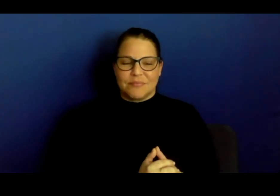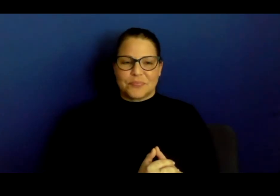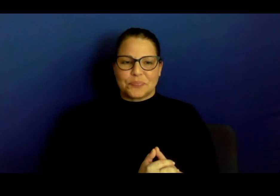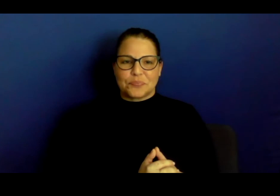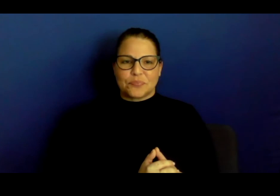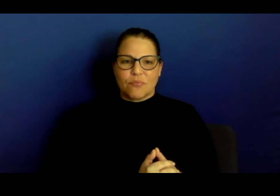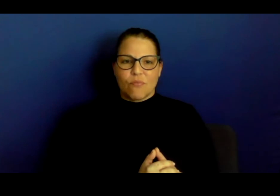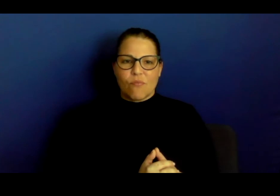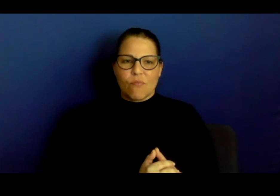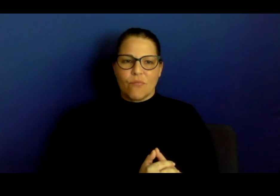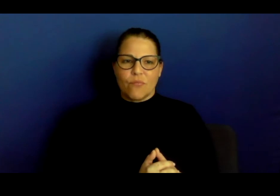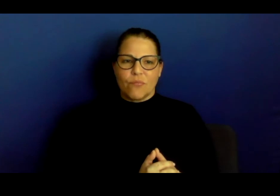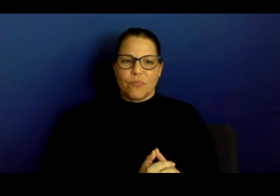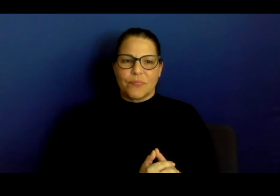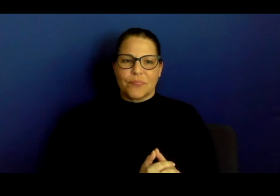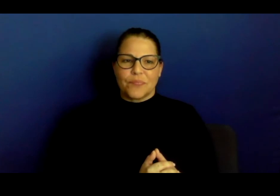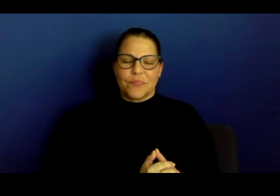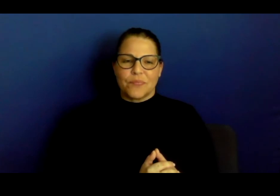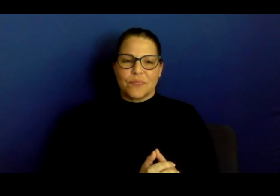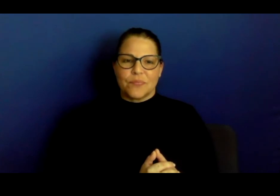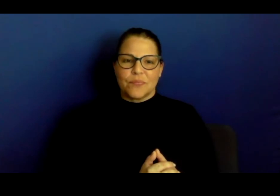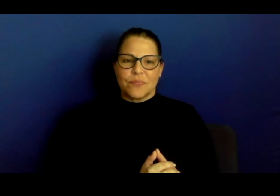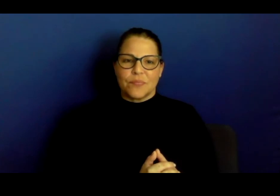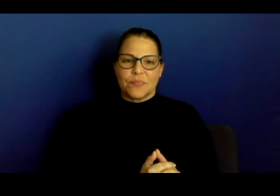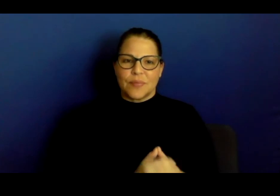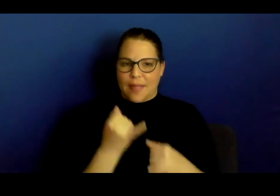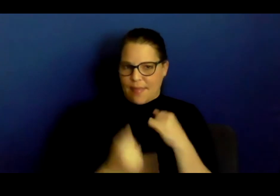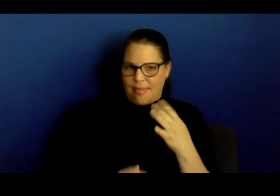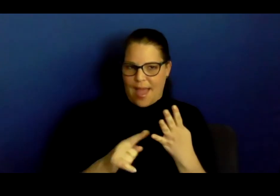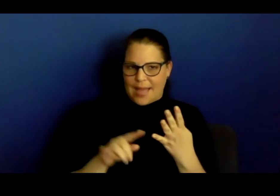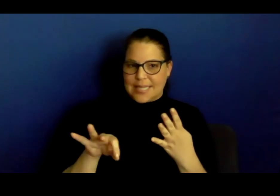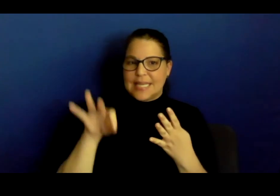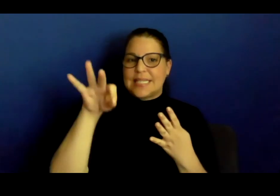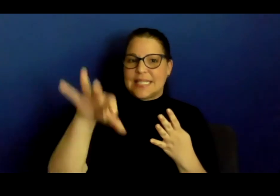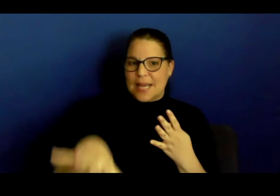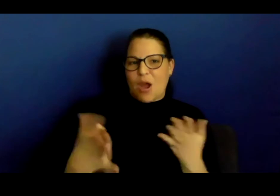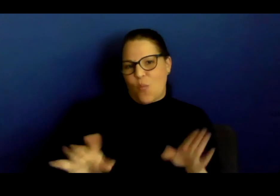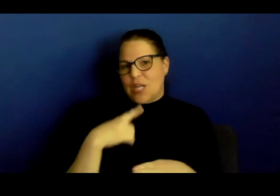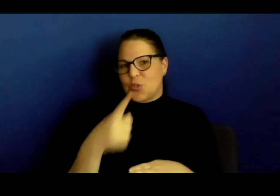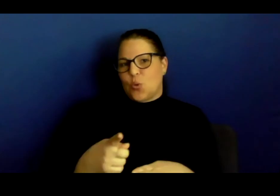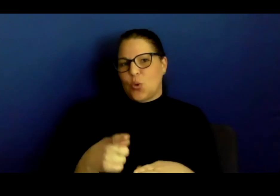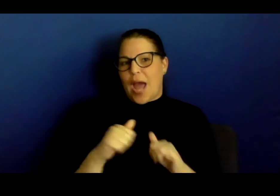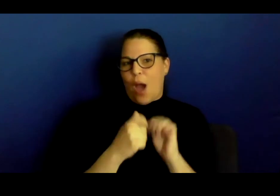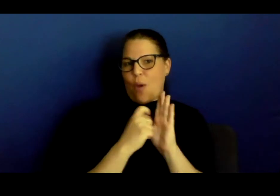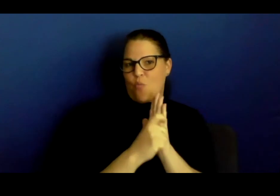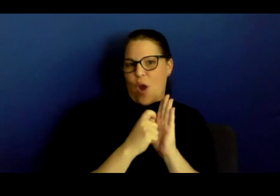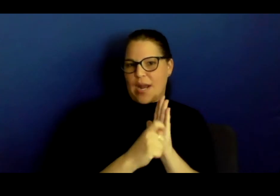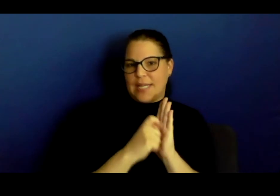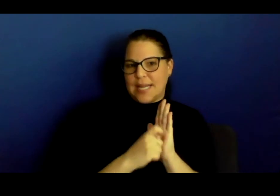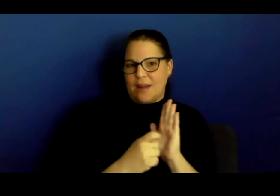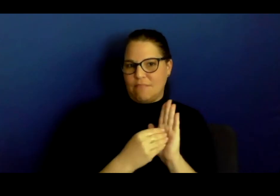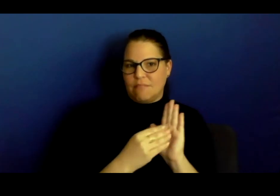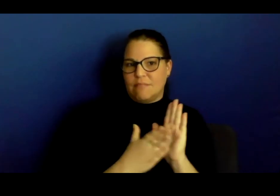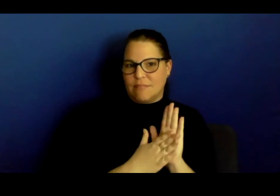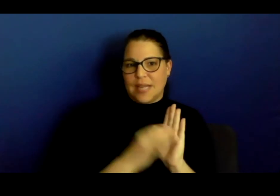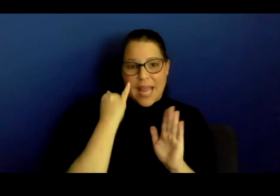And then the last tip that I already give you is like, how do I write things down for yourself as a facilitator? If you're